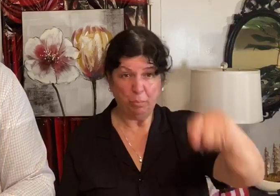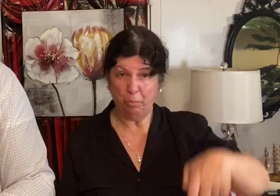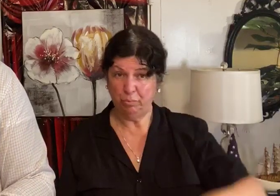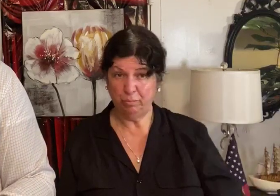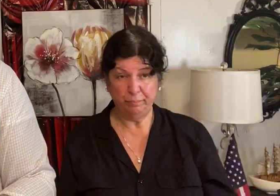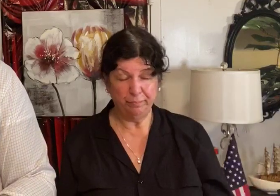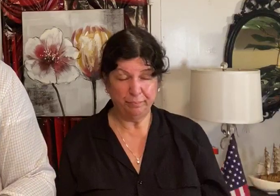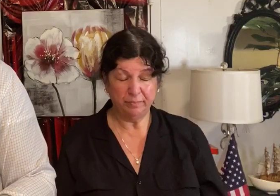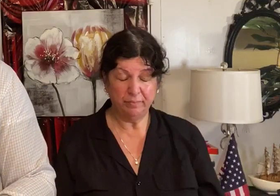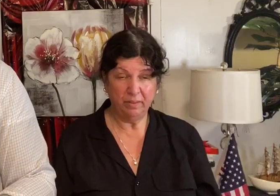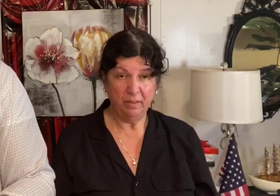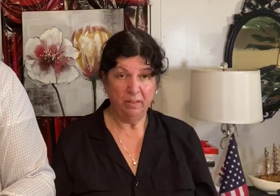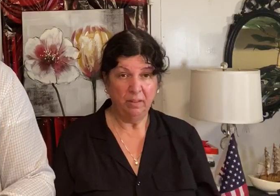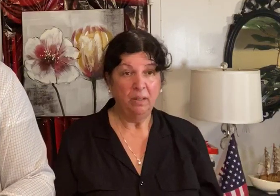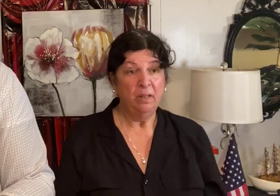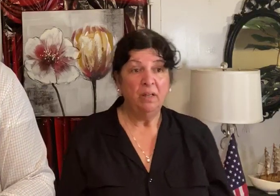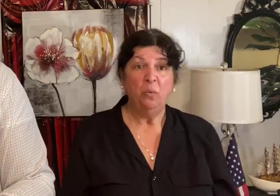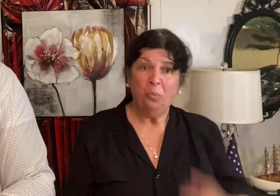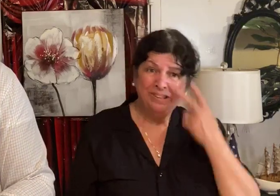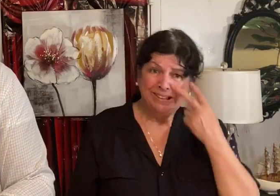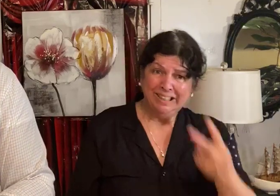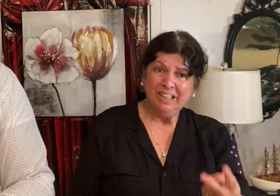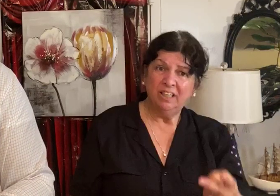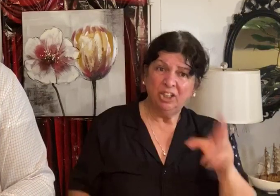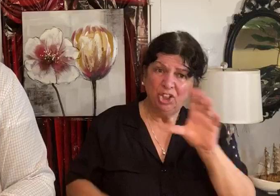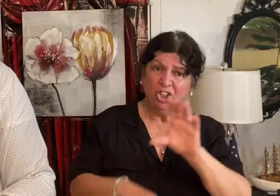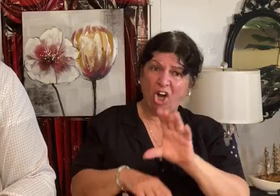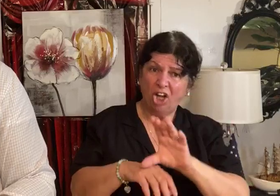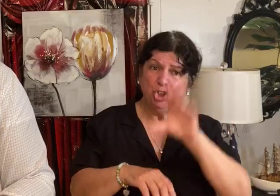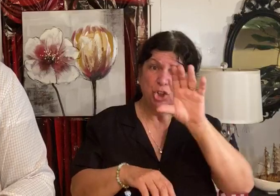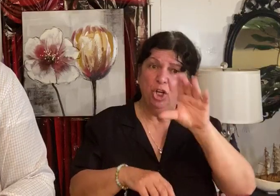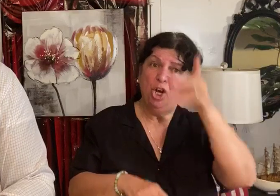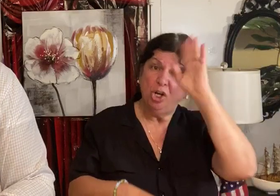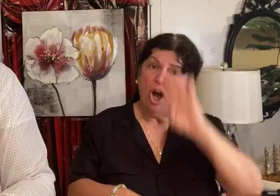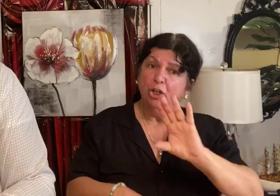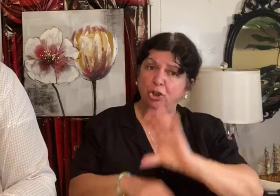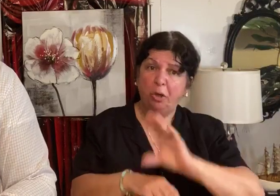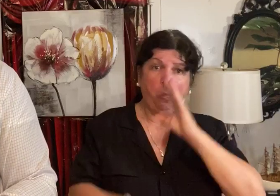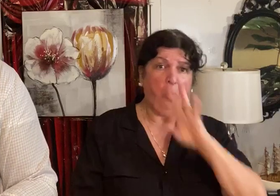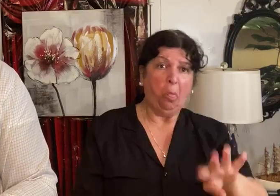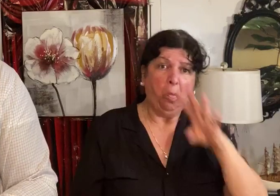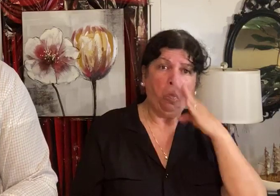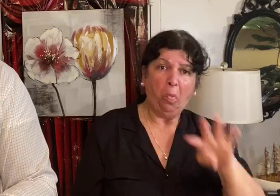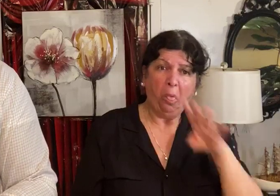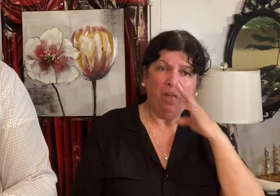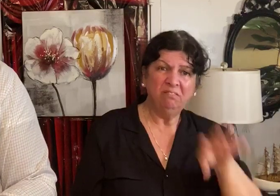see. God's church is met with neglect, and we don't give